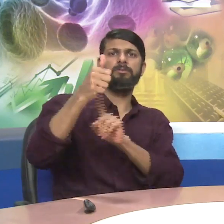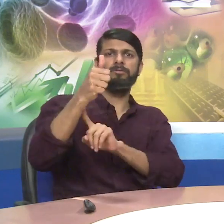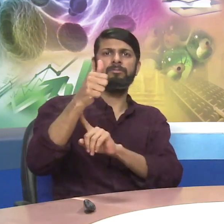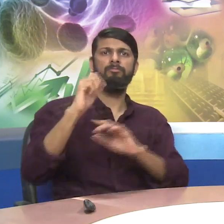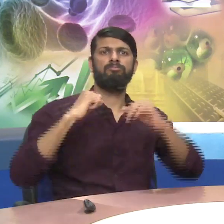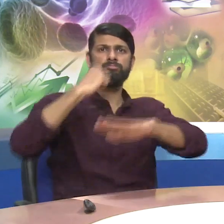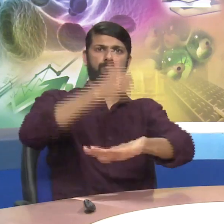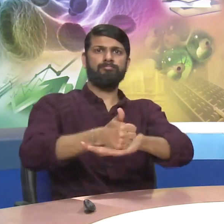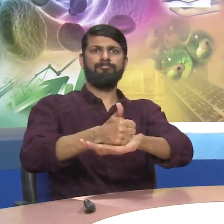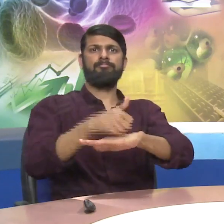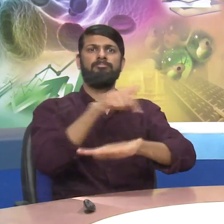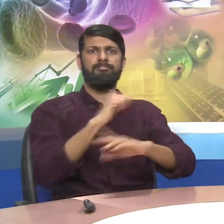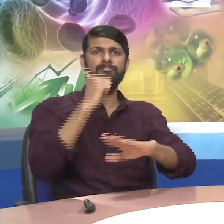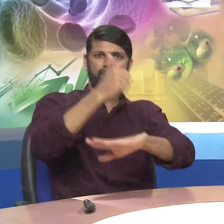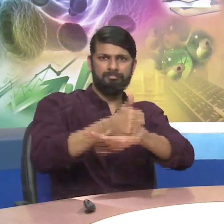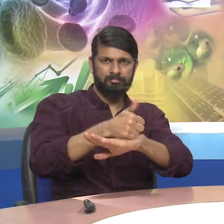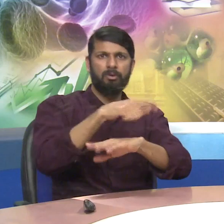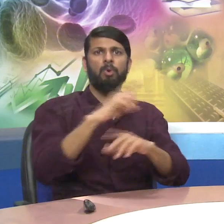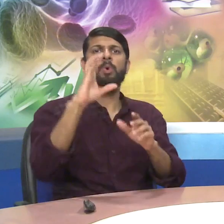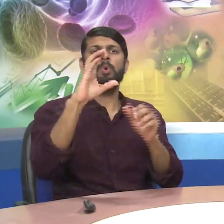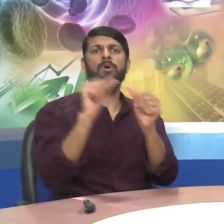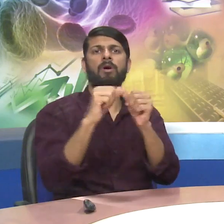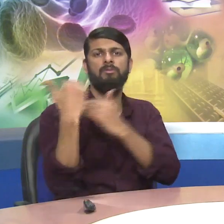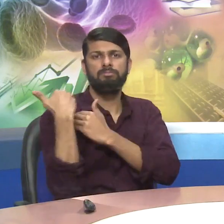chairperson of the Constituent Assembly.